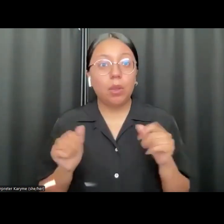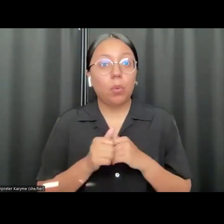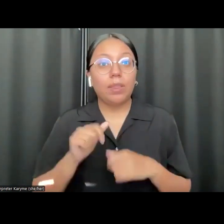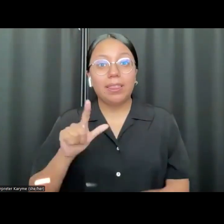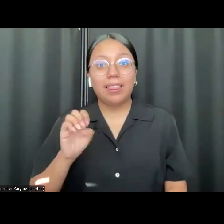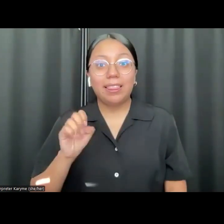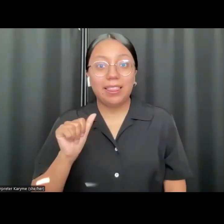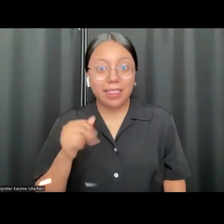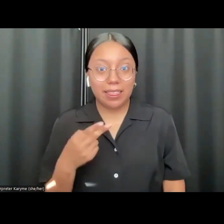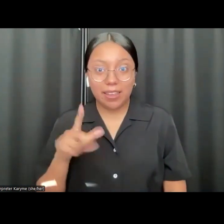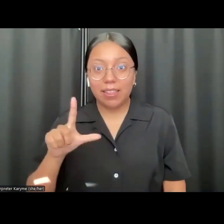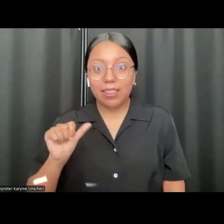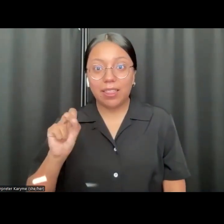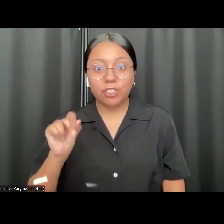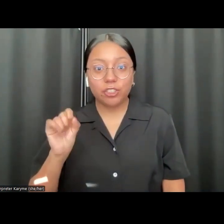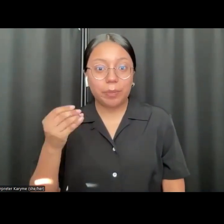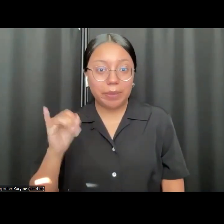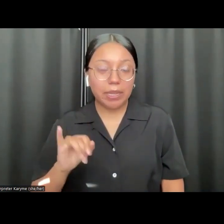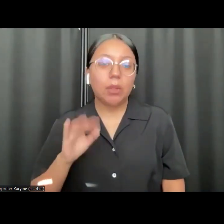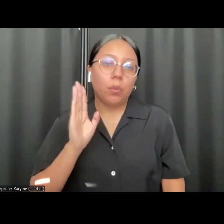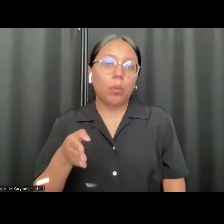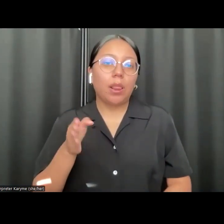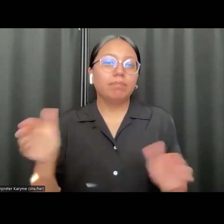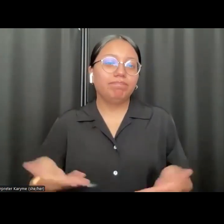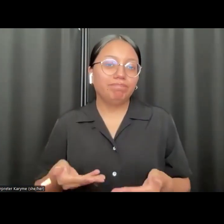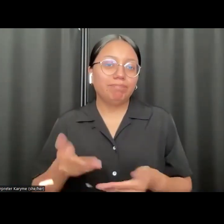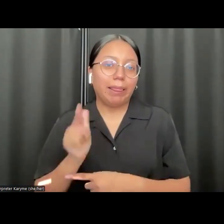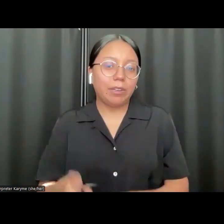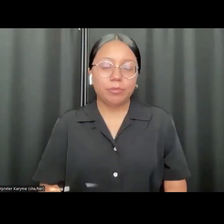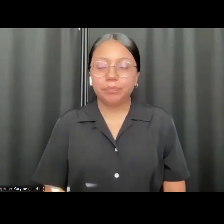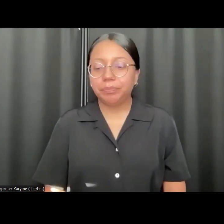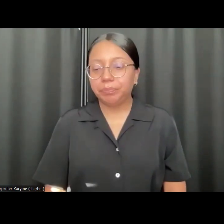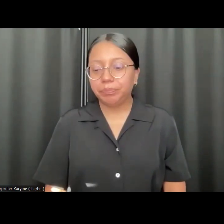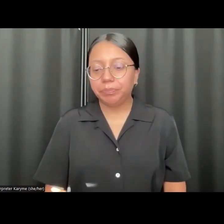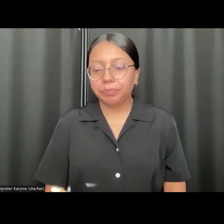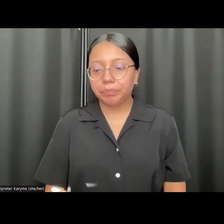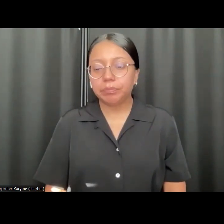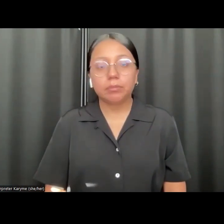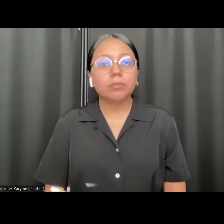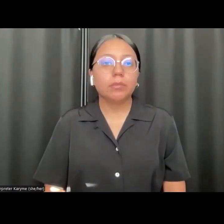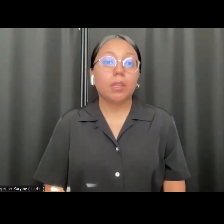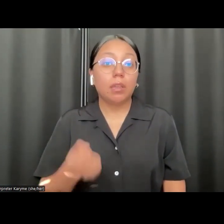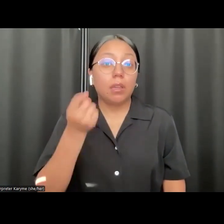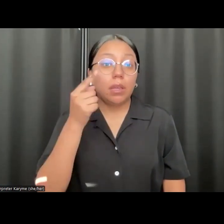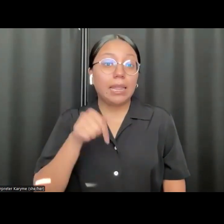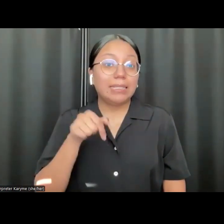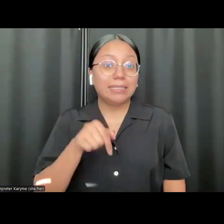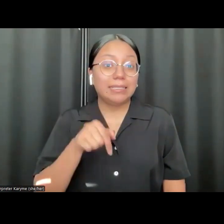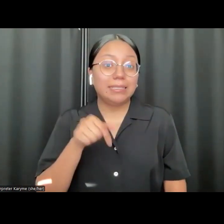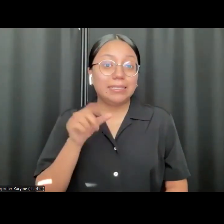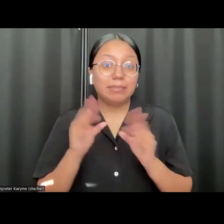Piepzna-Samarasinha, who I'll introduce later. Please note that this is a webinar, so you can